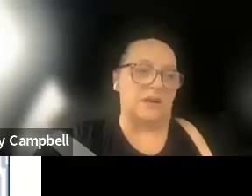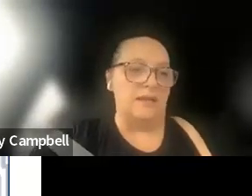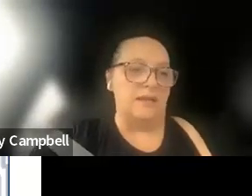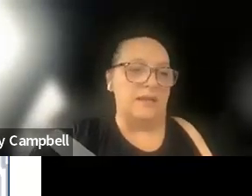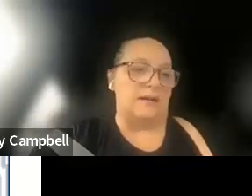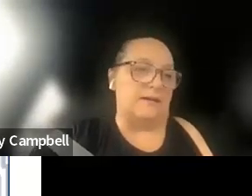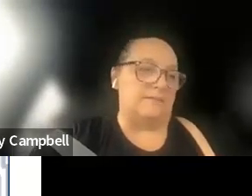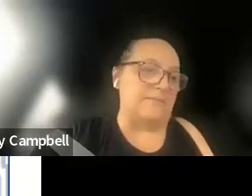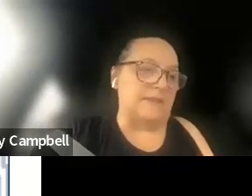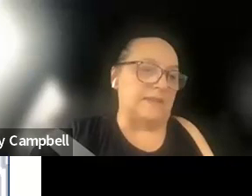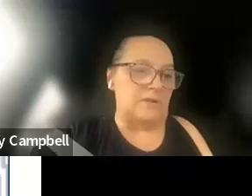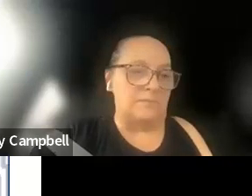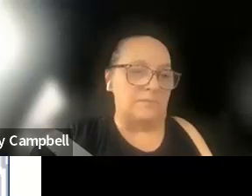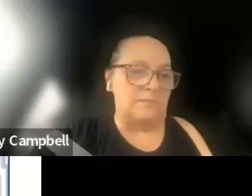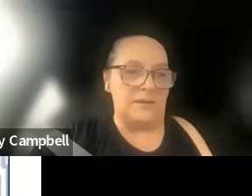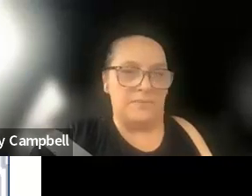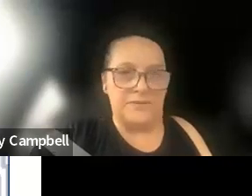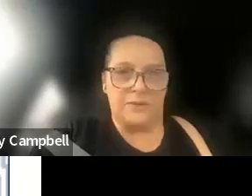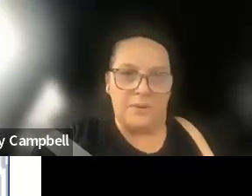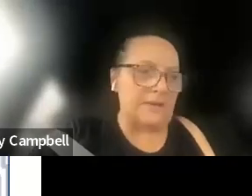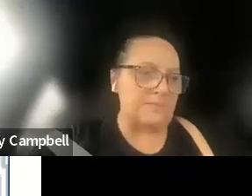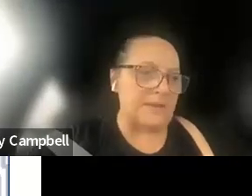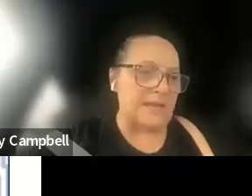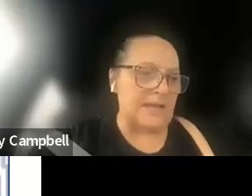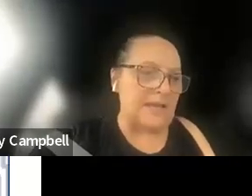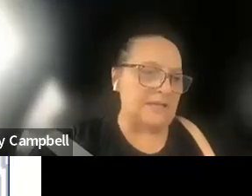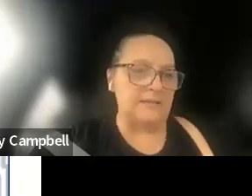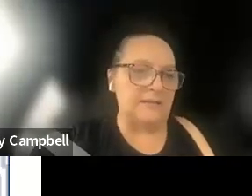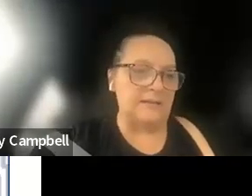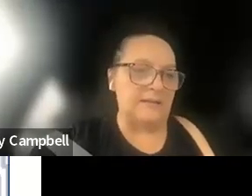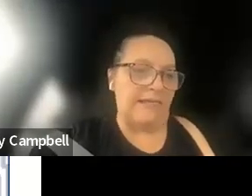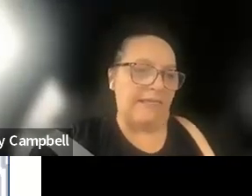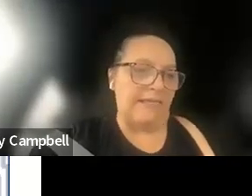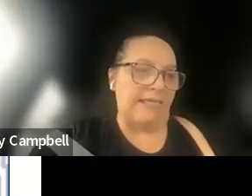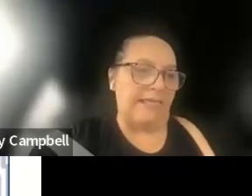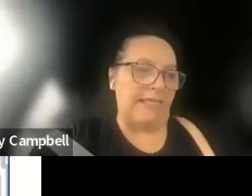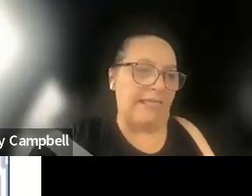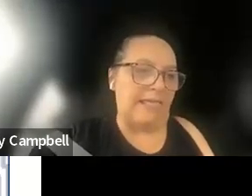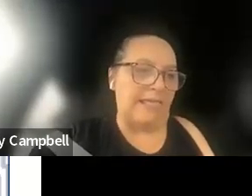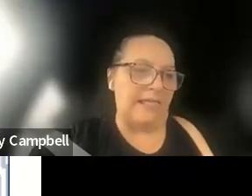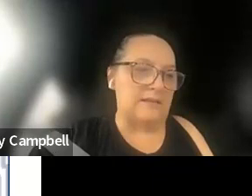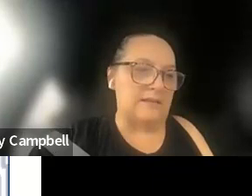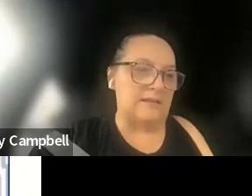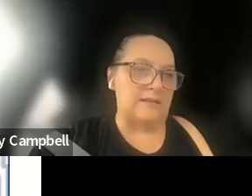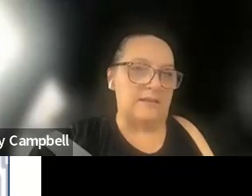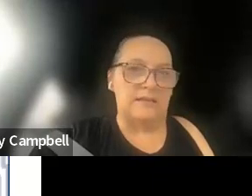during the special session this year. So I'm going to put the quick poll up again.